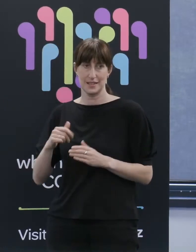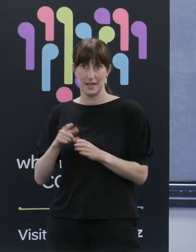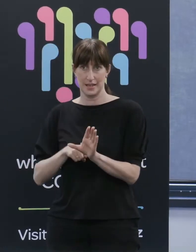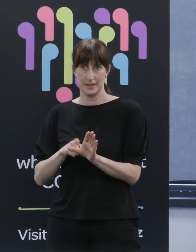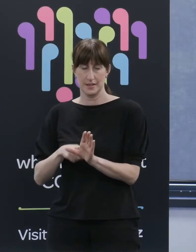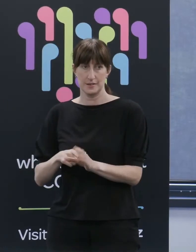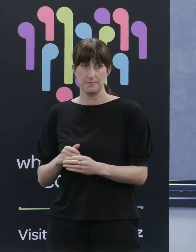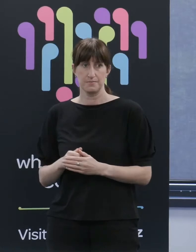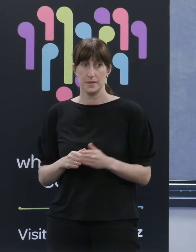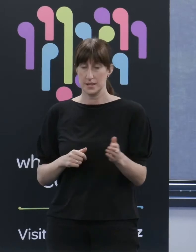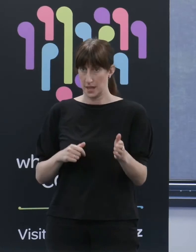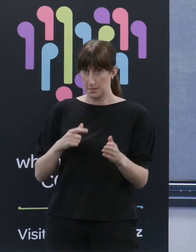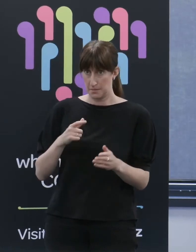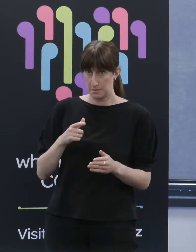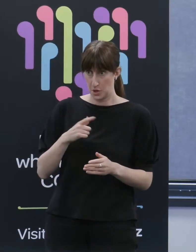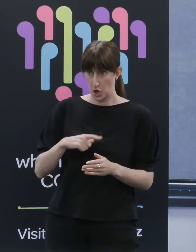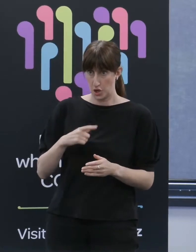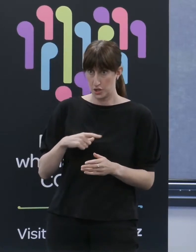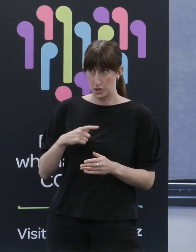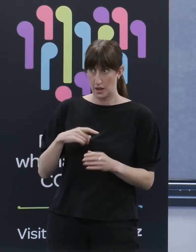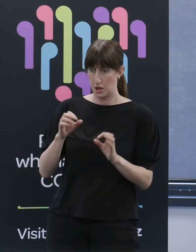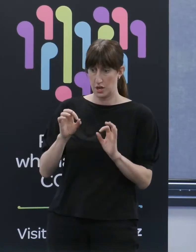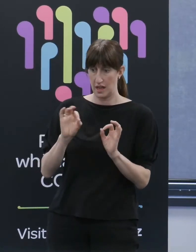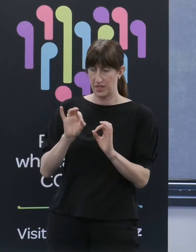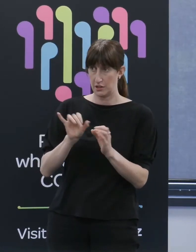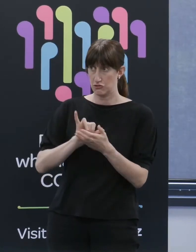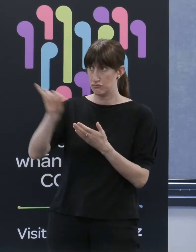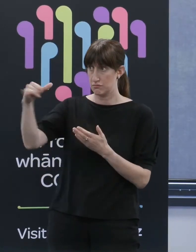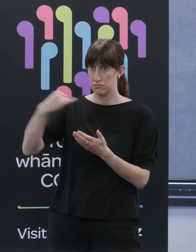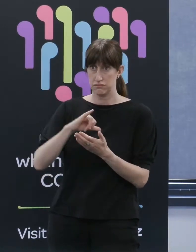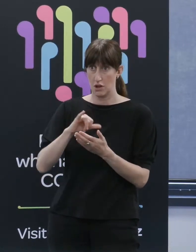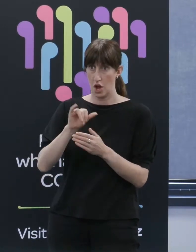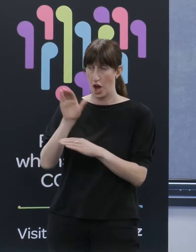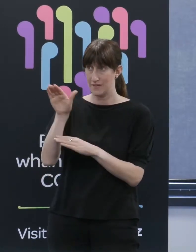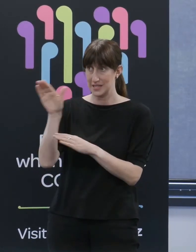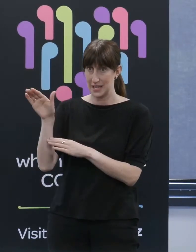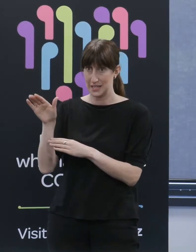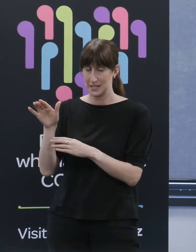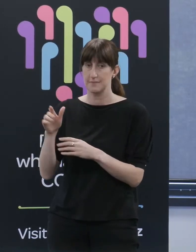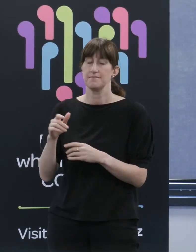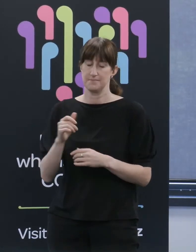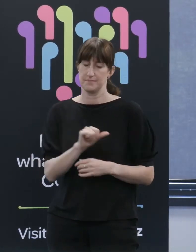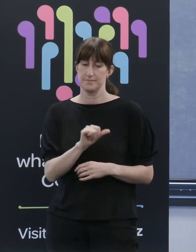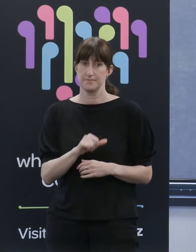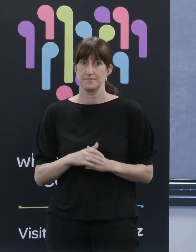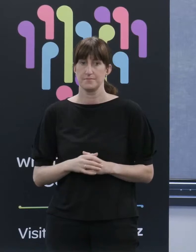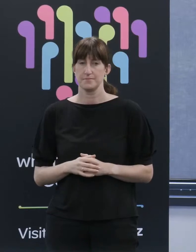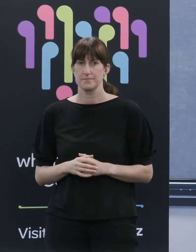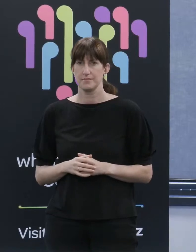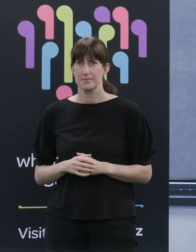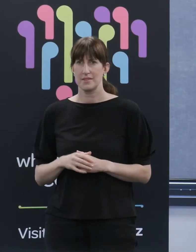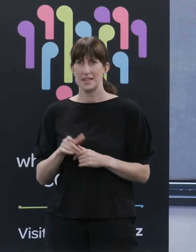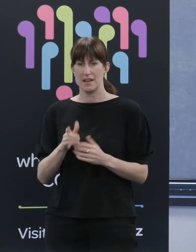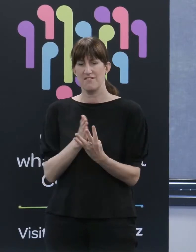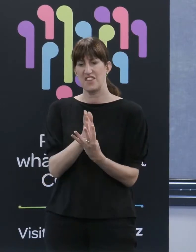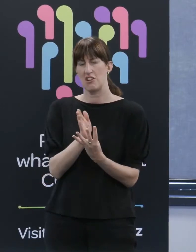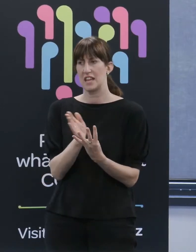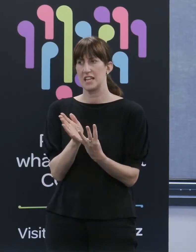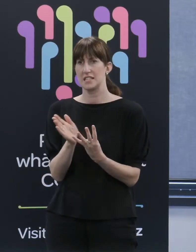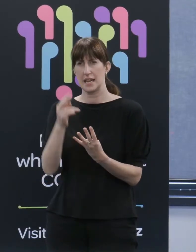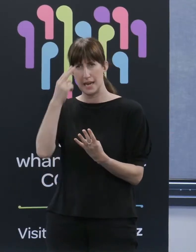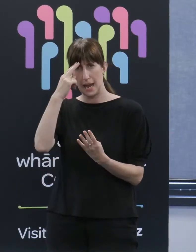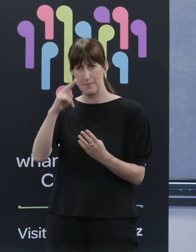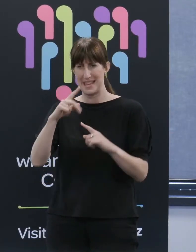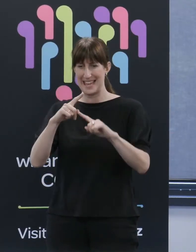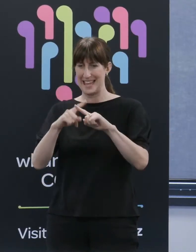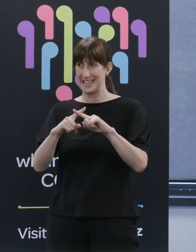across international borders? It probably is, yes. Yep. What work are you doing on the XE variant, and if and when it